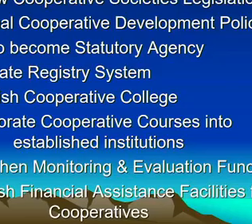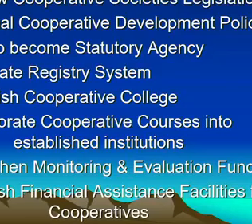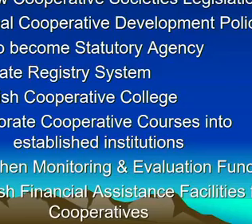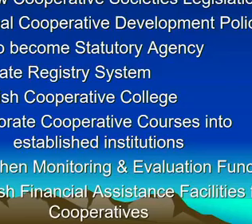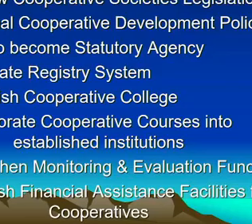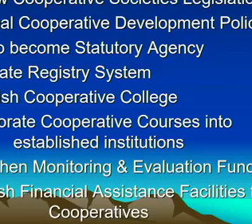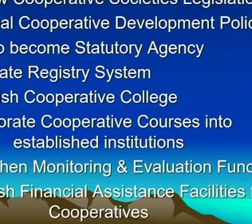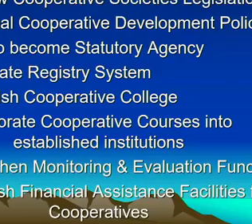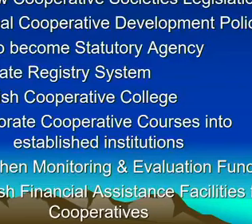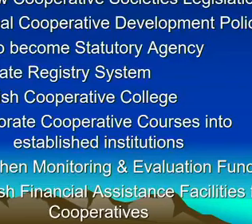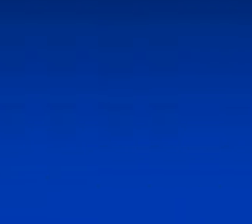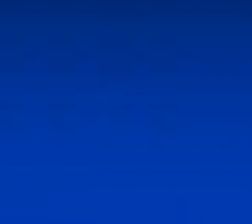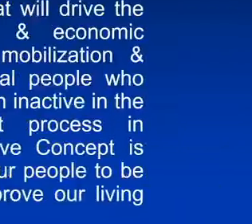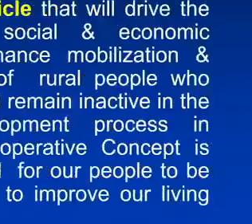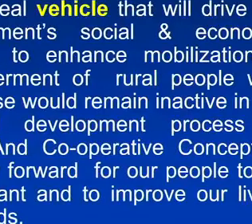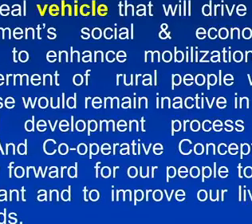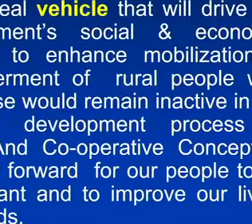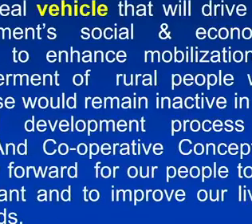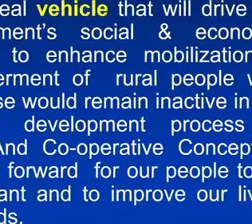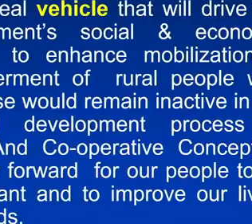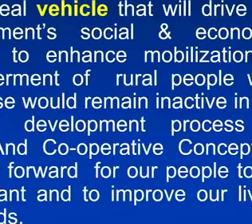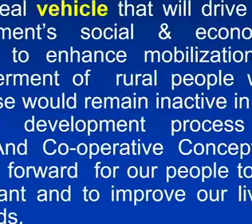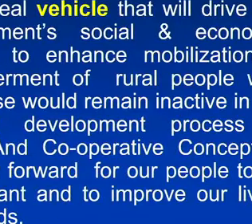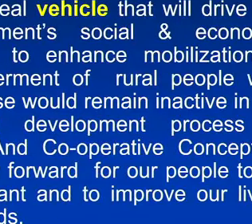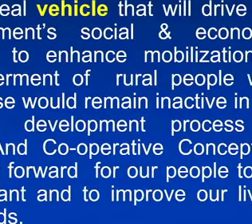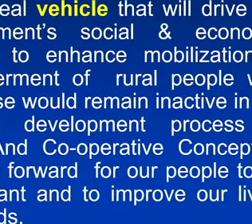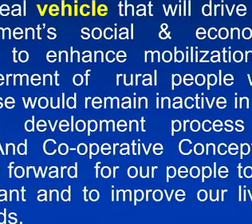So like we have our